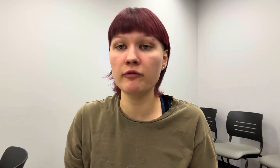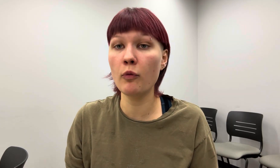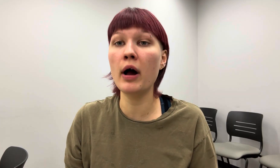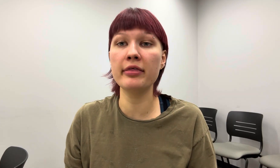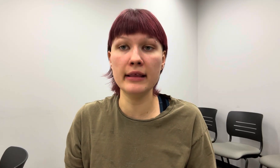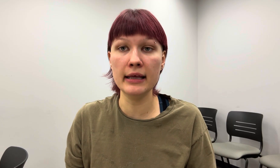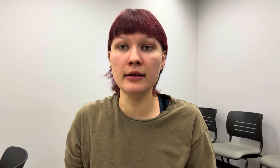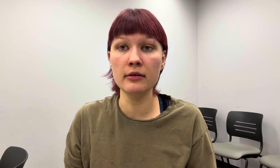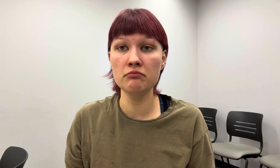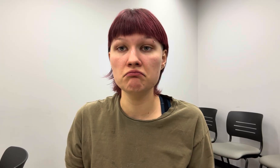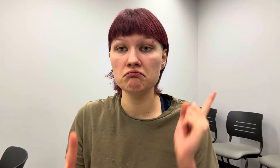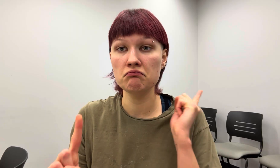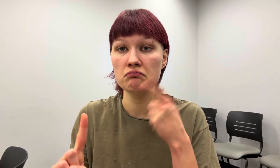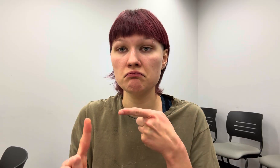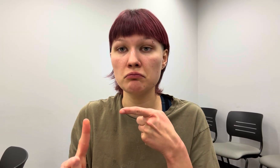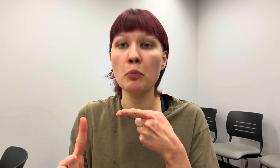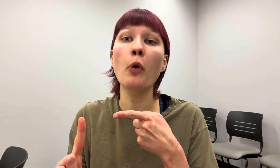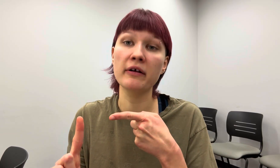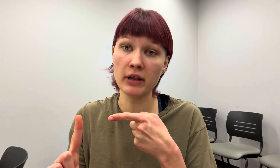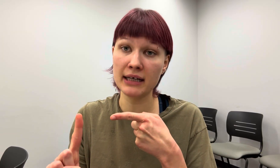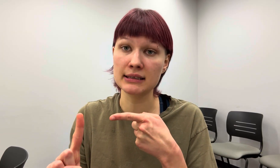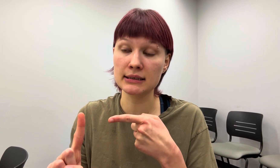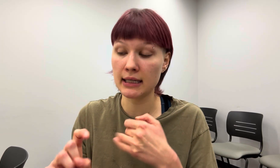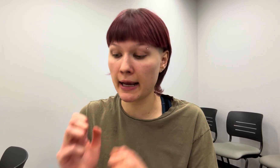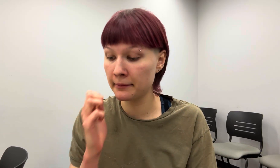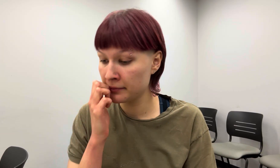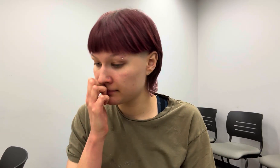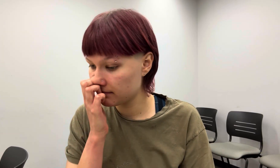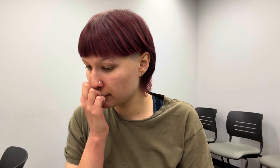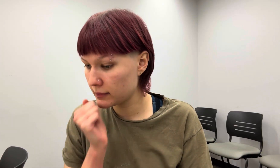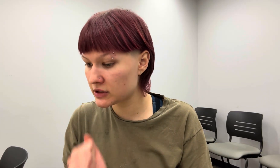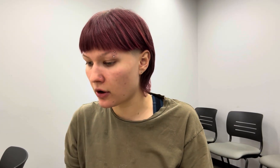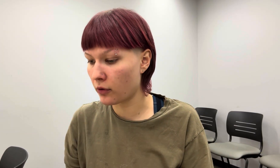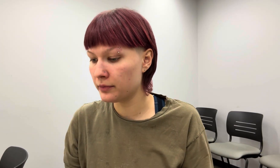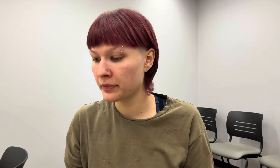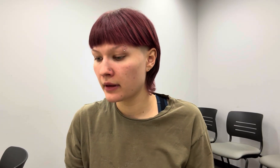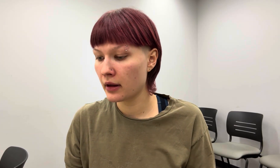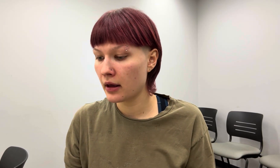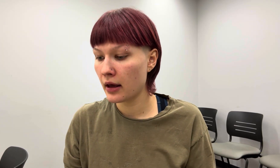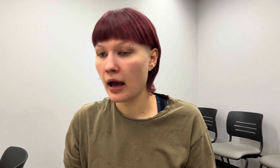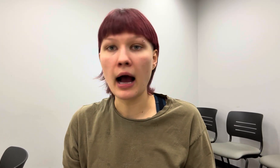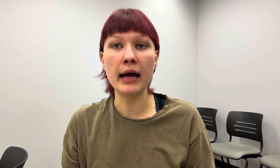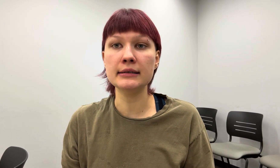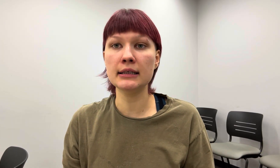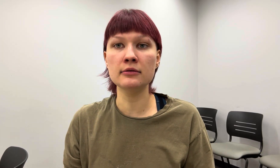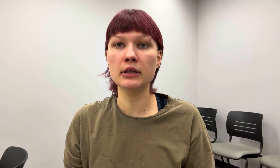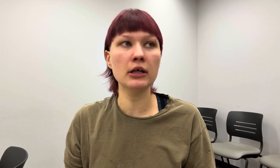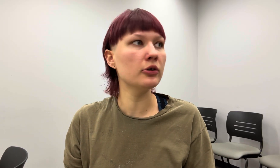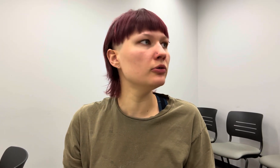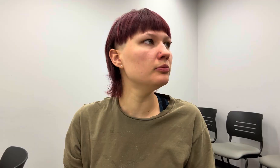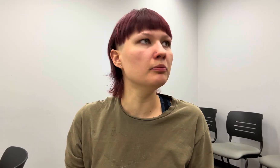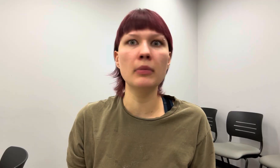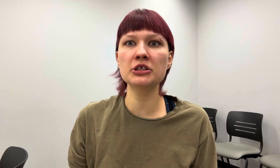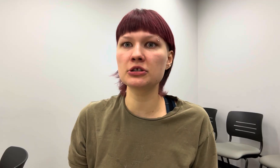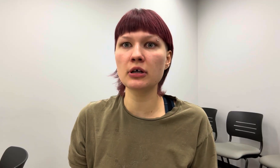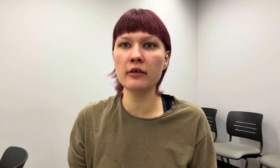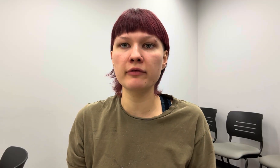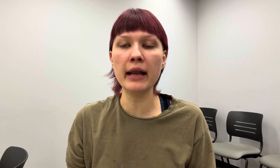what the point of class is today. So I didn't include much of anything